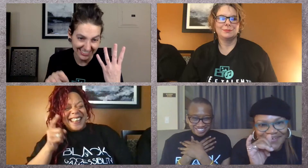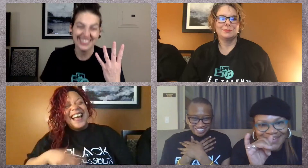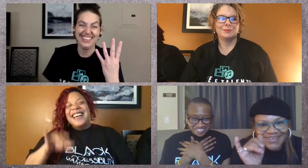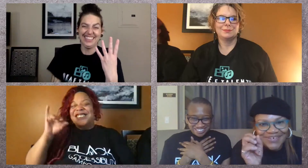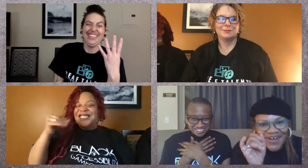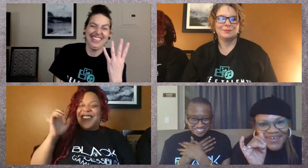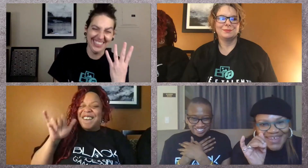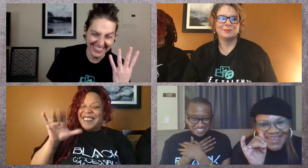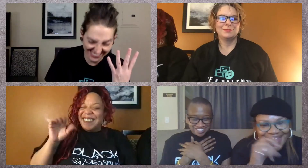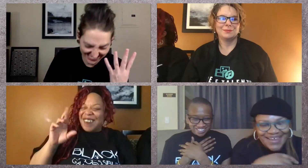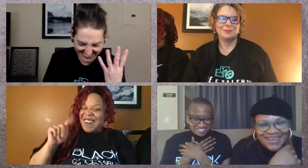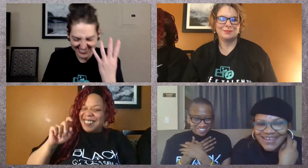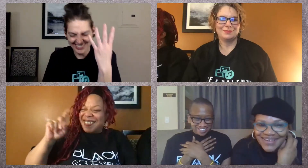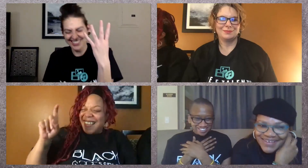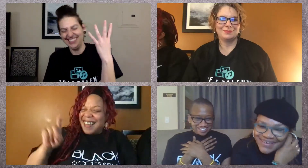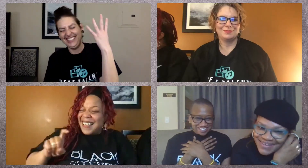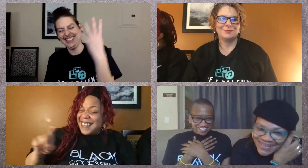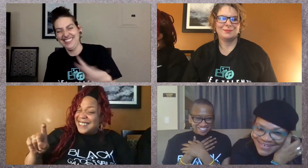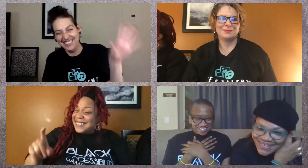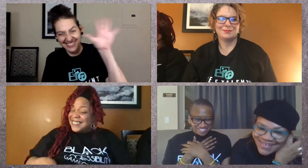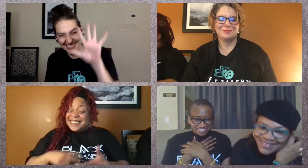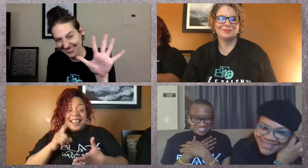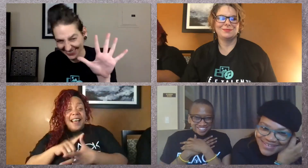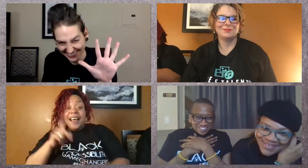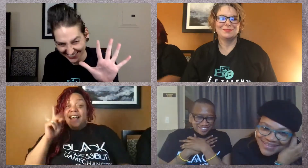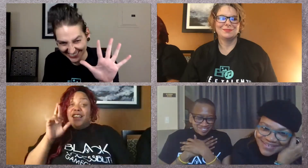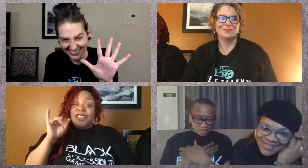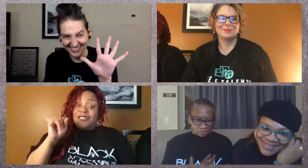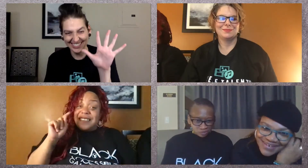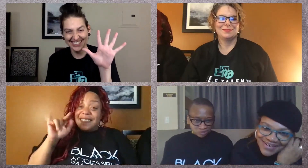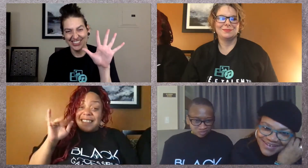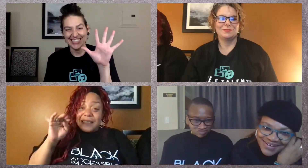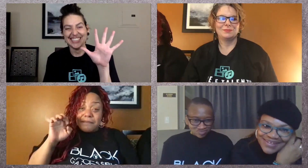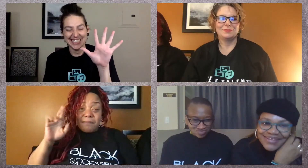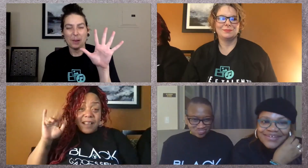and all the members of the team. Jose,